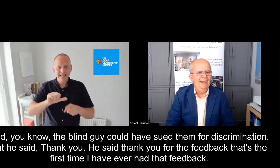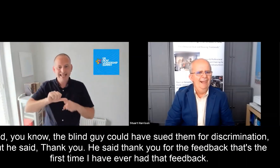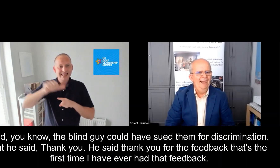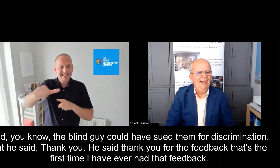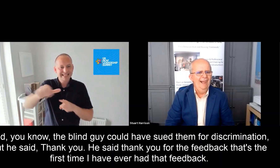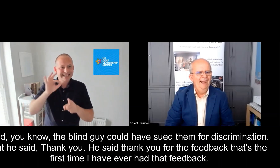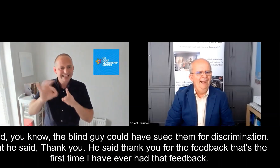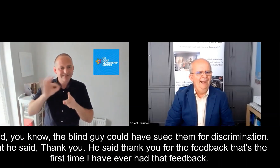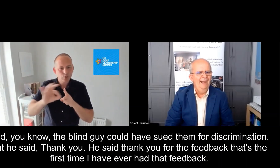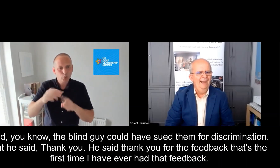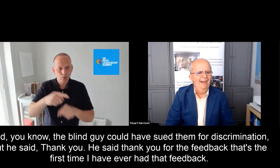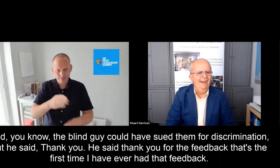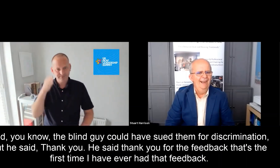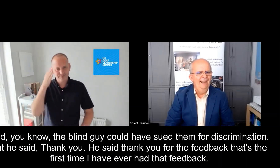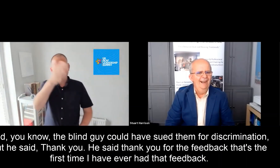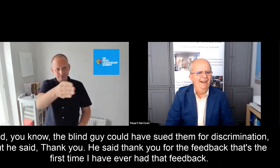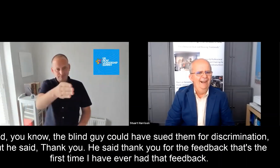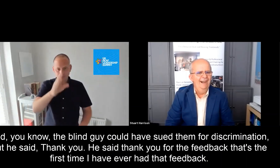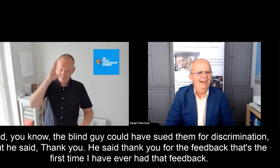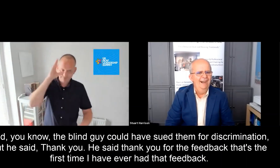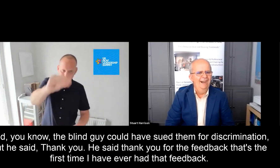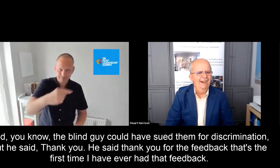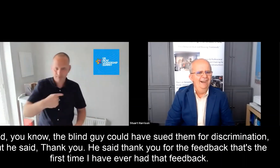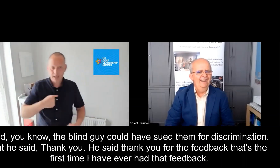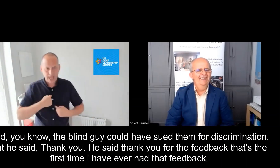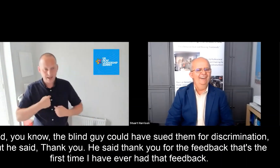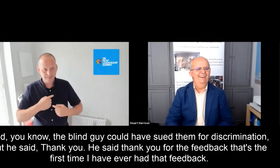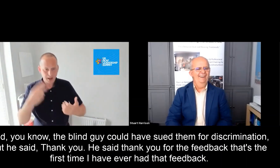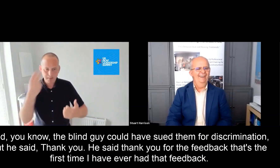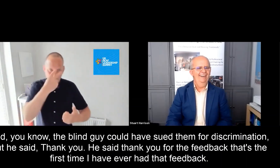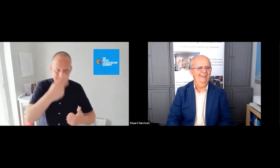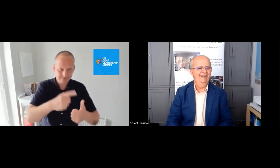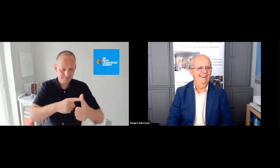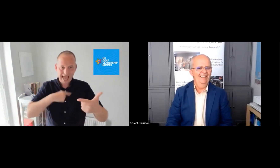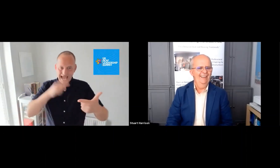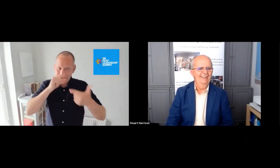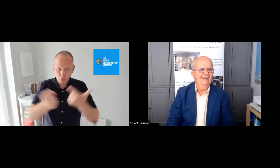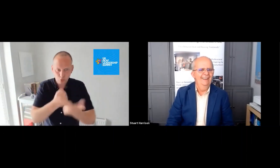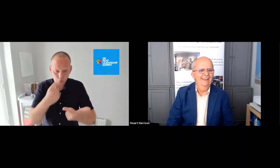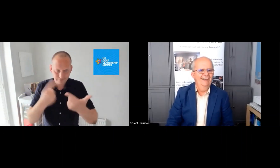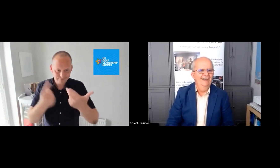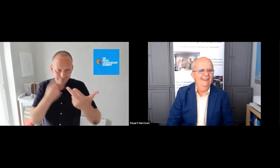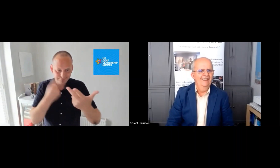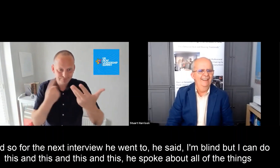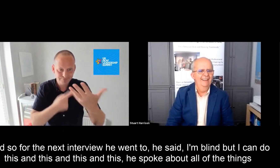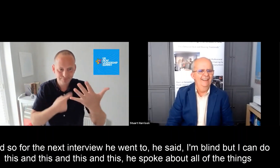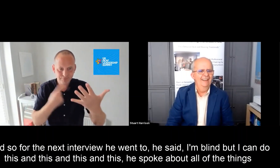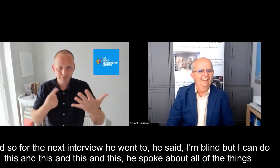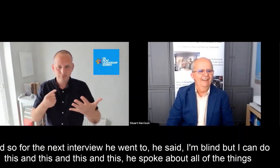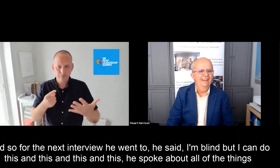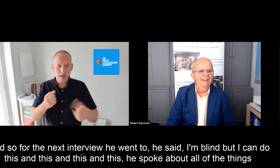thank you for the feedback. That's the first time I have ever had that feedback. And so for the next interview he went to, he